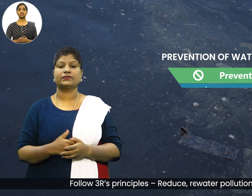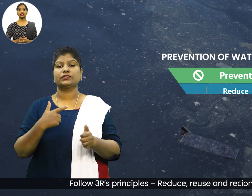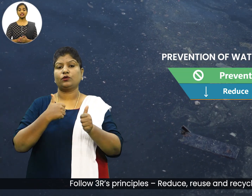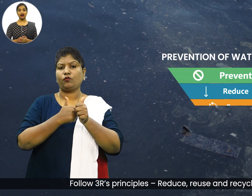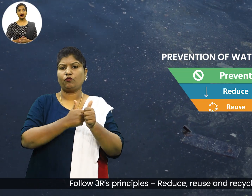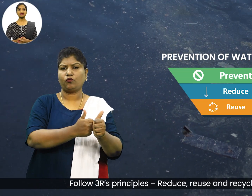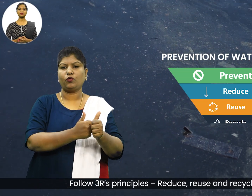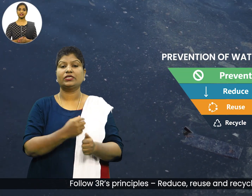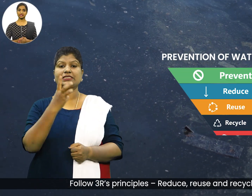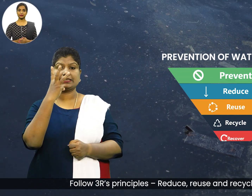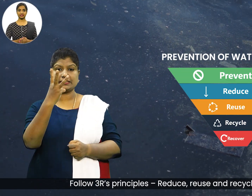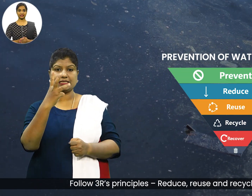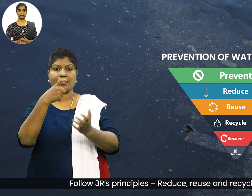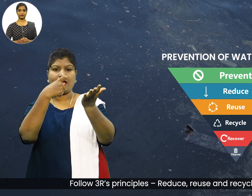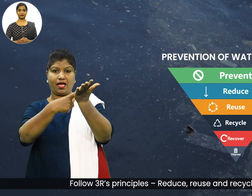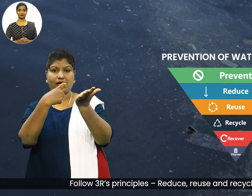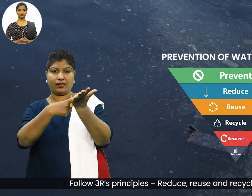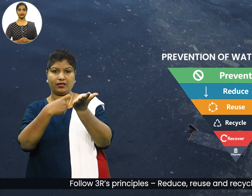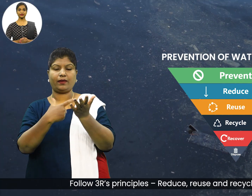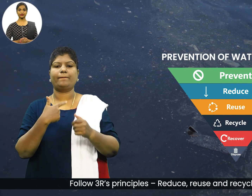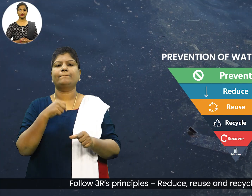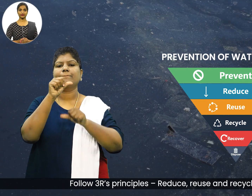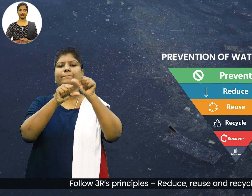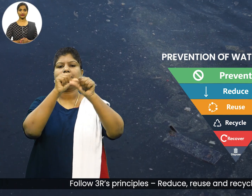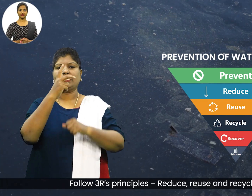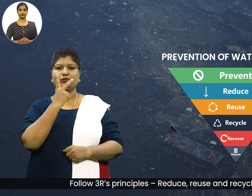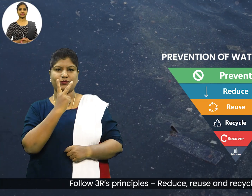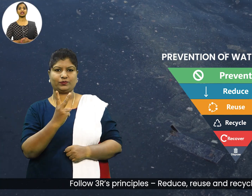Follow 3 R's principles.